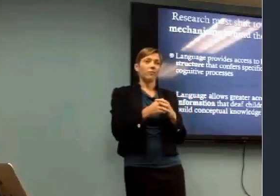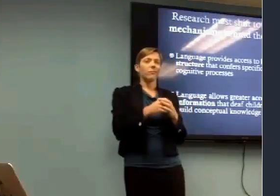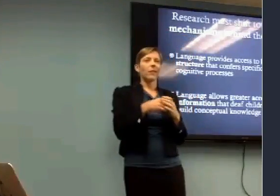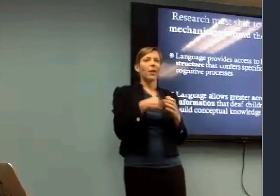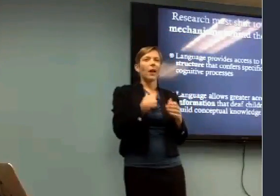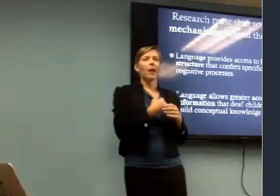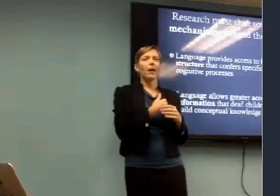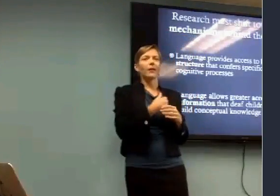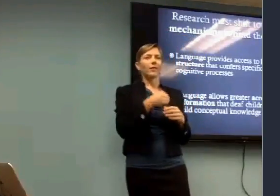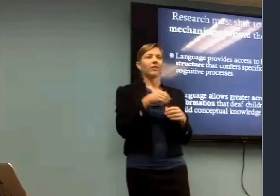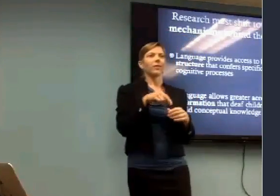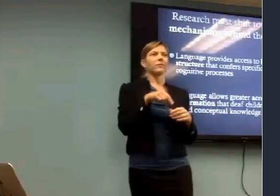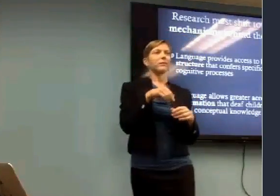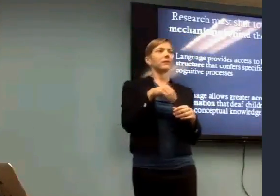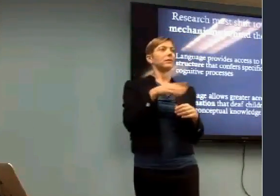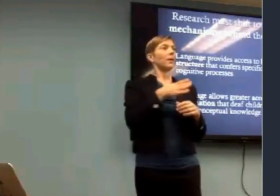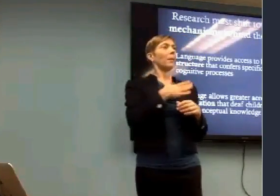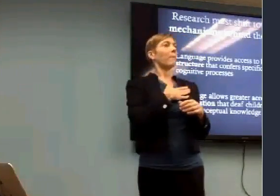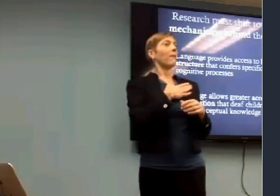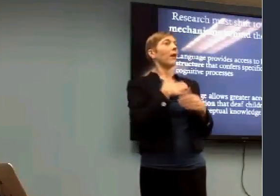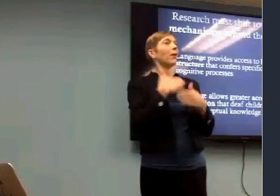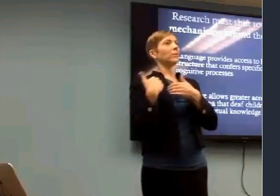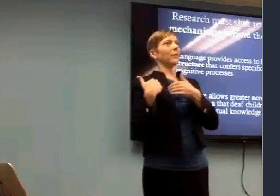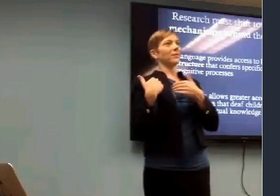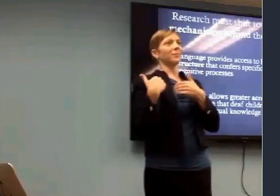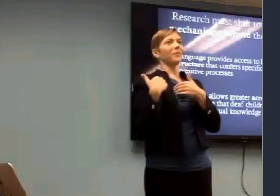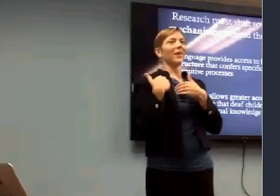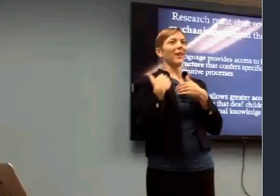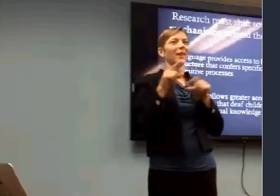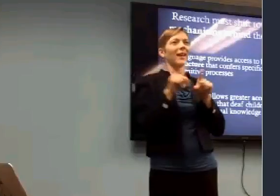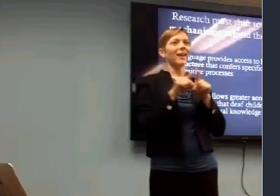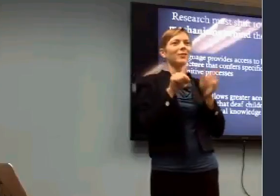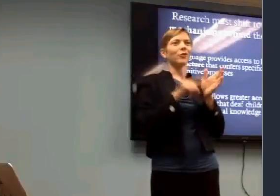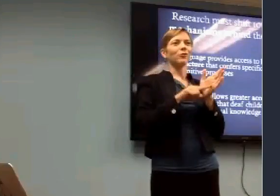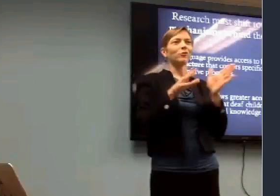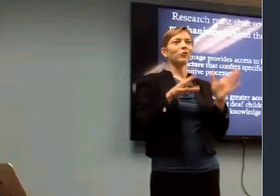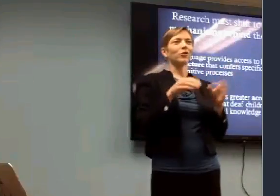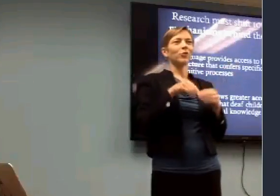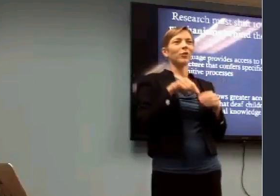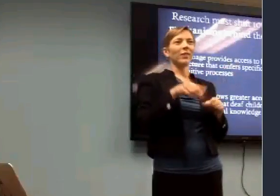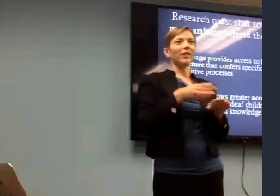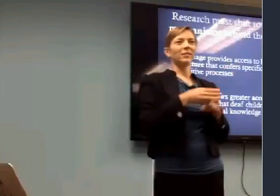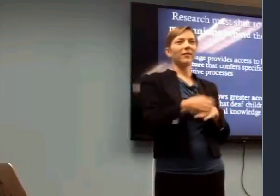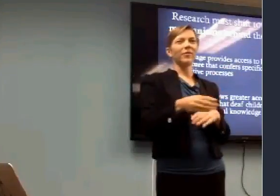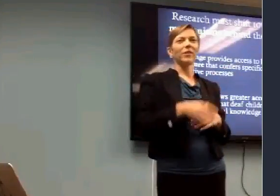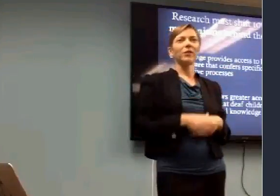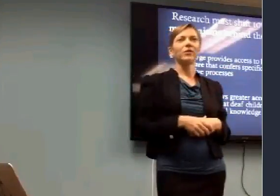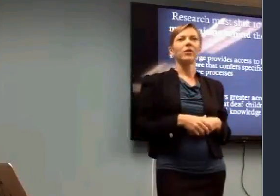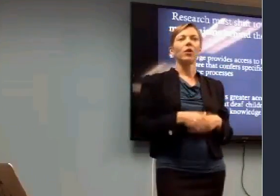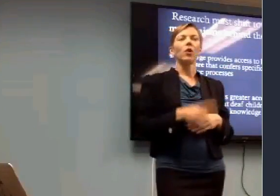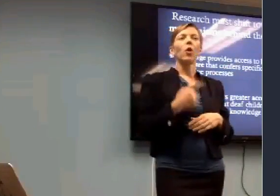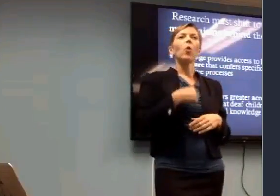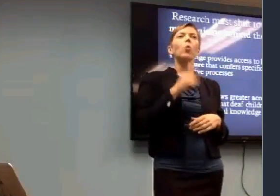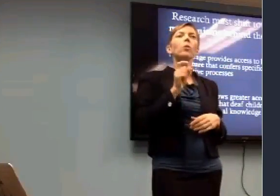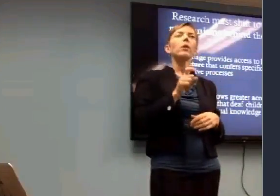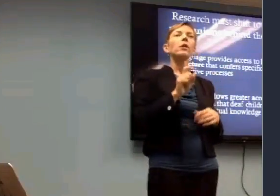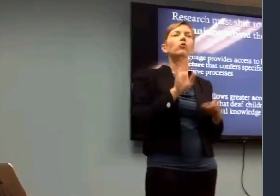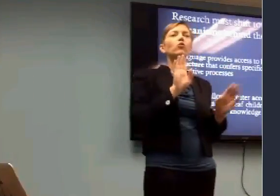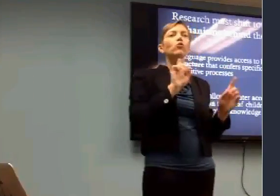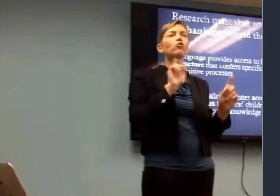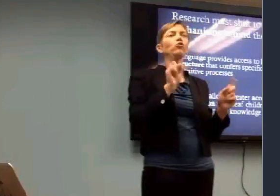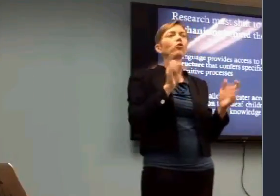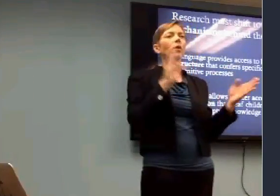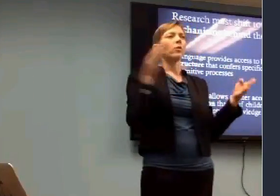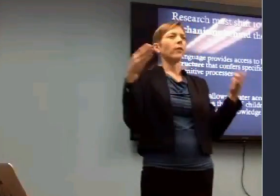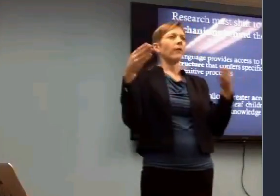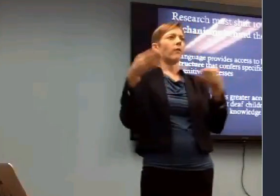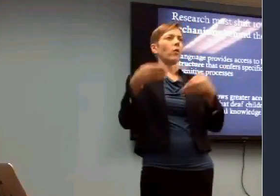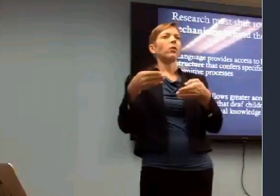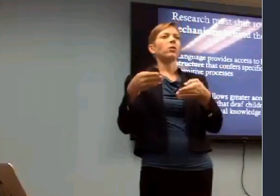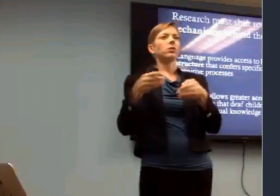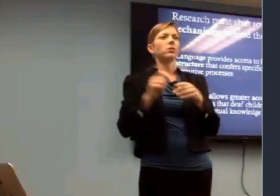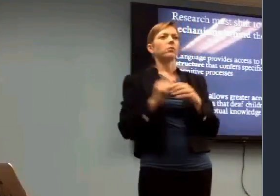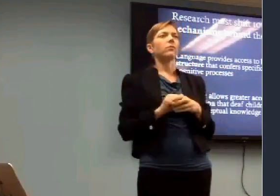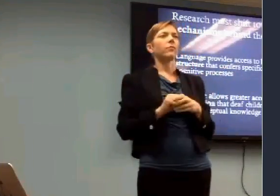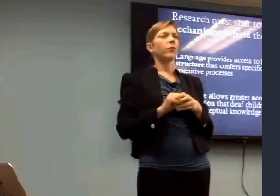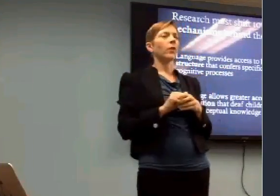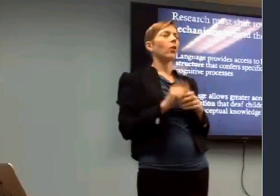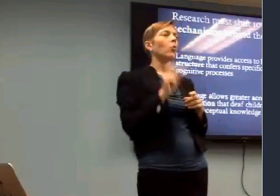So what we need to do now, at this point, and that's my responsibility as a researcher in this field, is that we